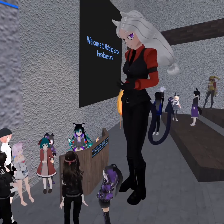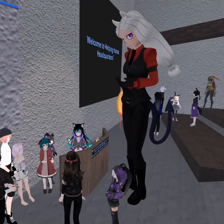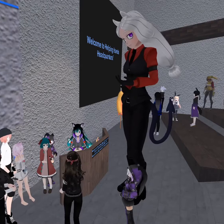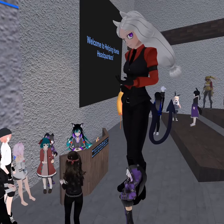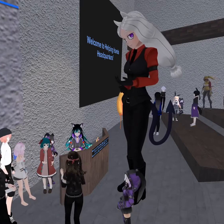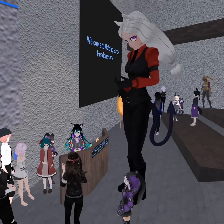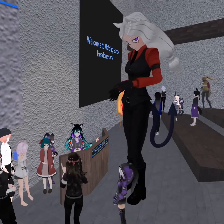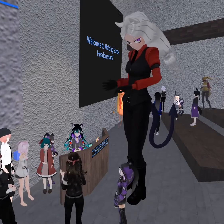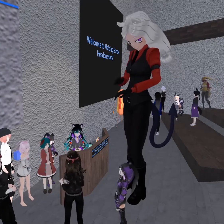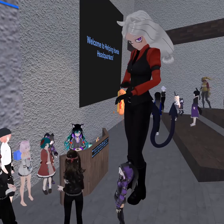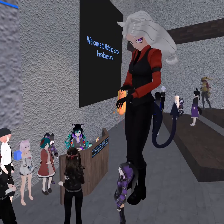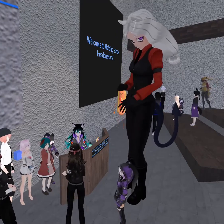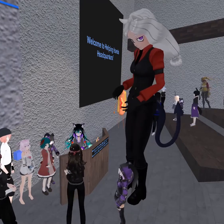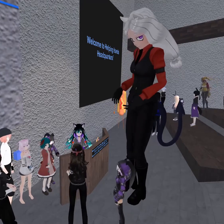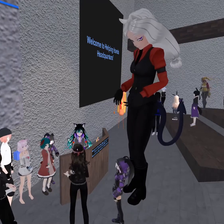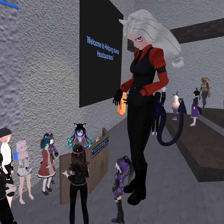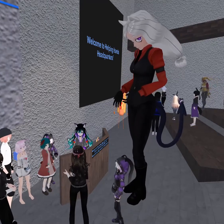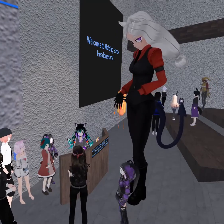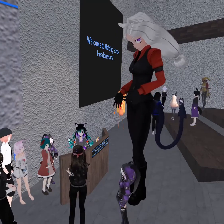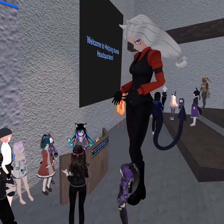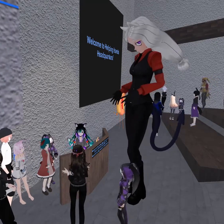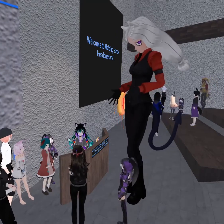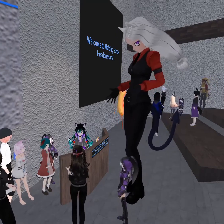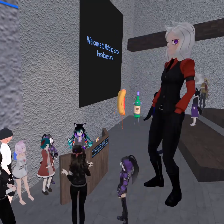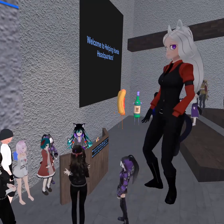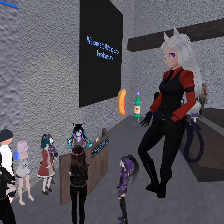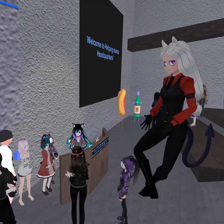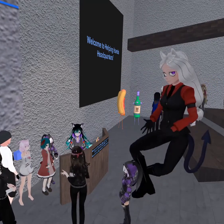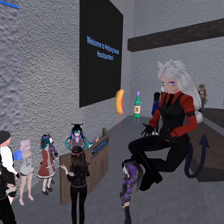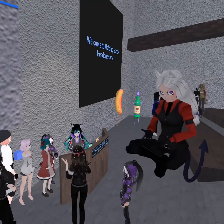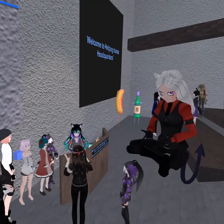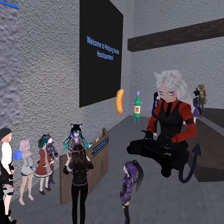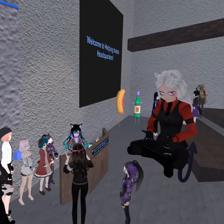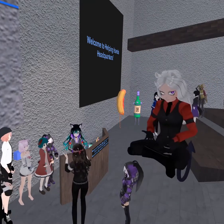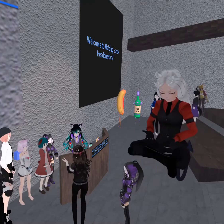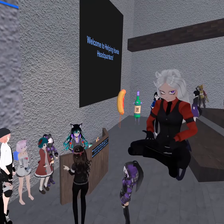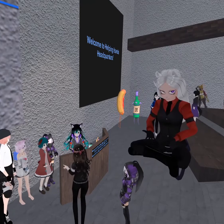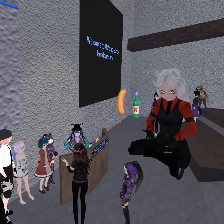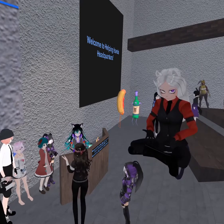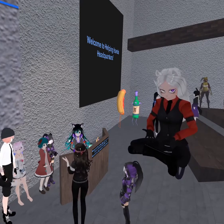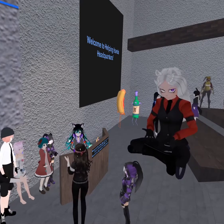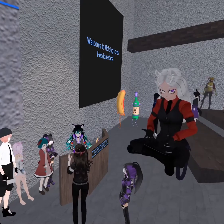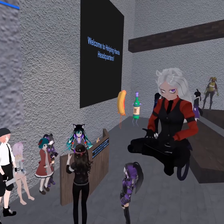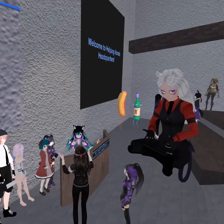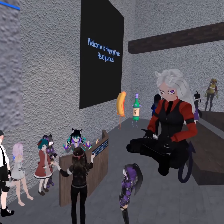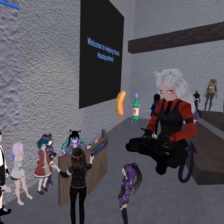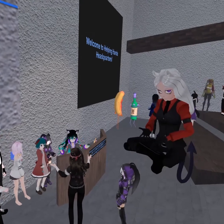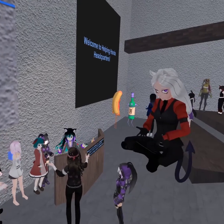and be like, and I'll just overreact. And instead of like just signing everything out, I'll be like, wow, it's a